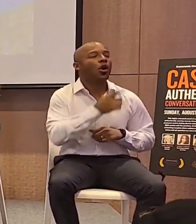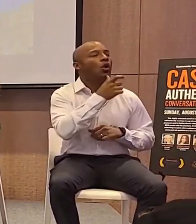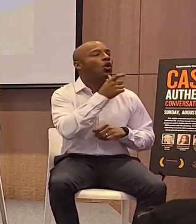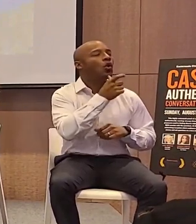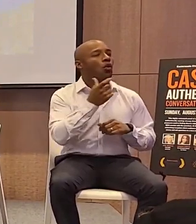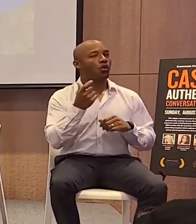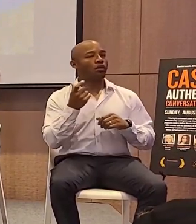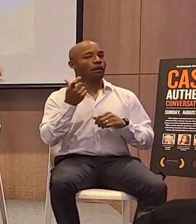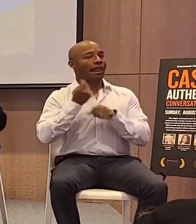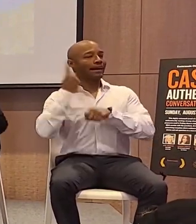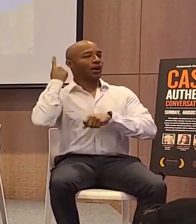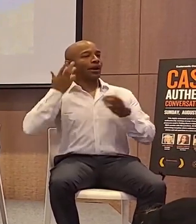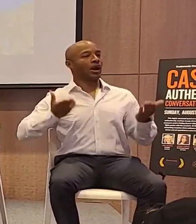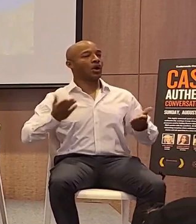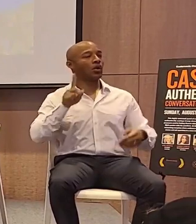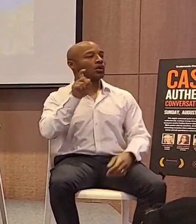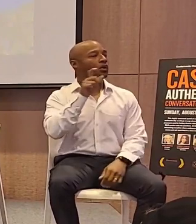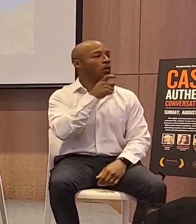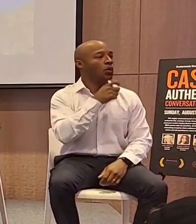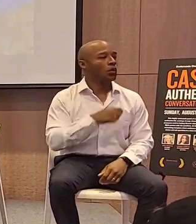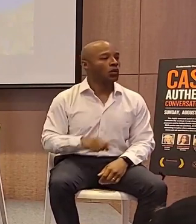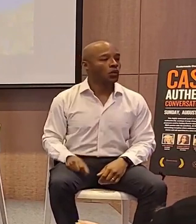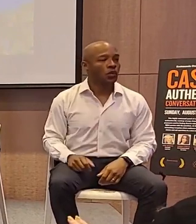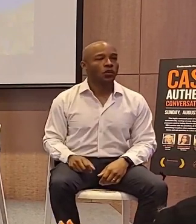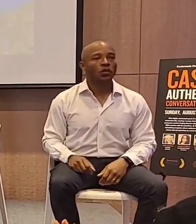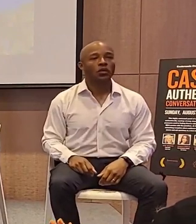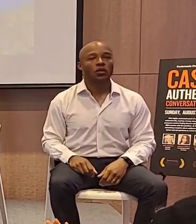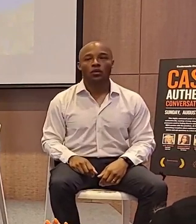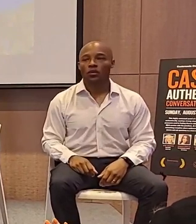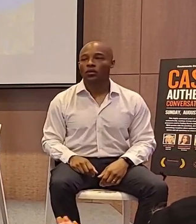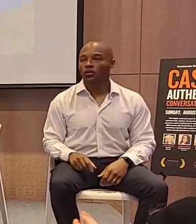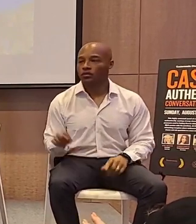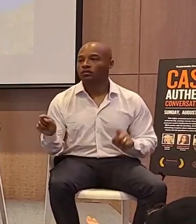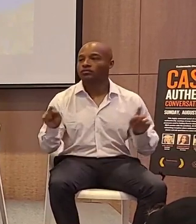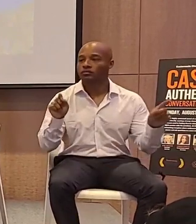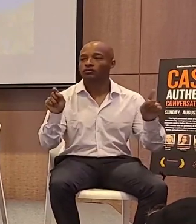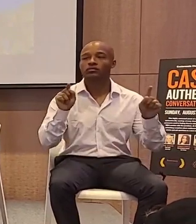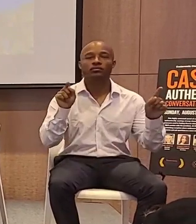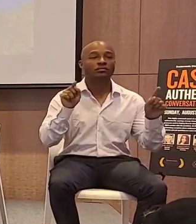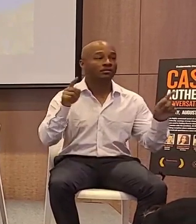year? A lot of familiar faces. It's been a year, hasn't it?